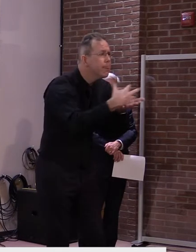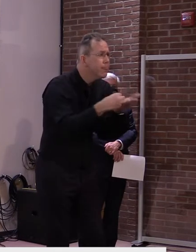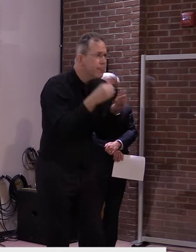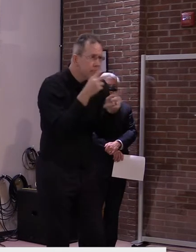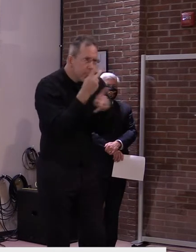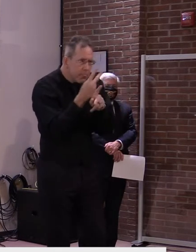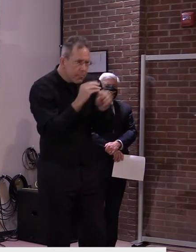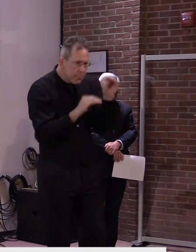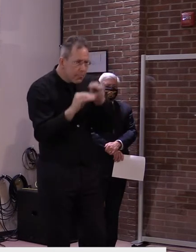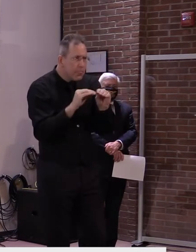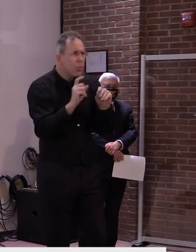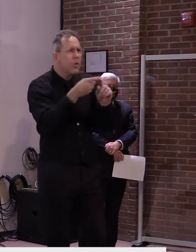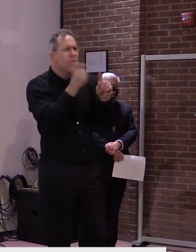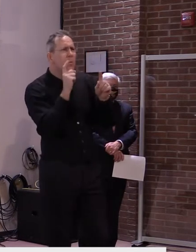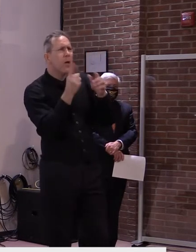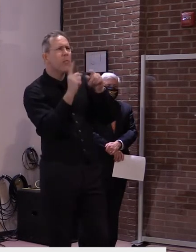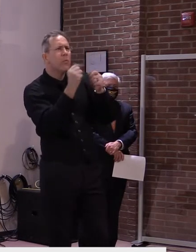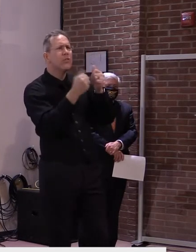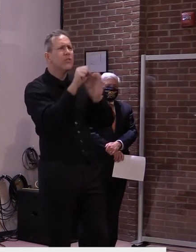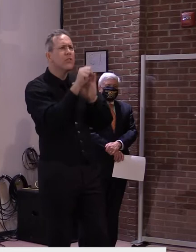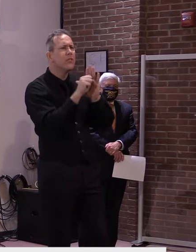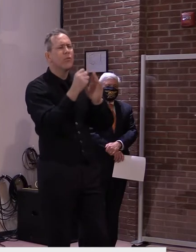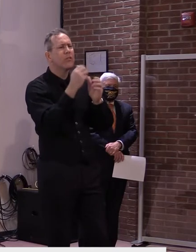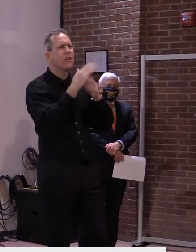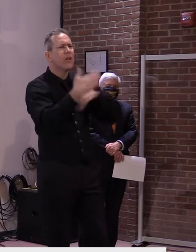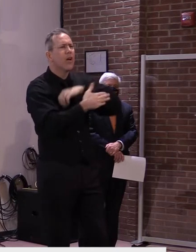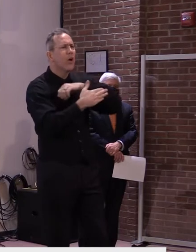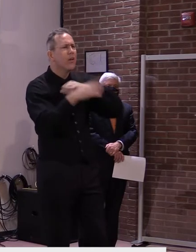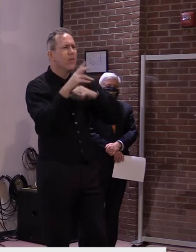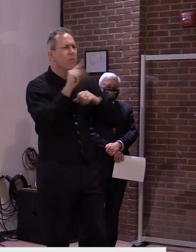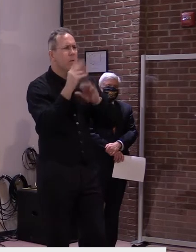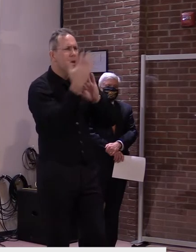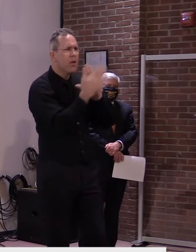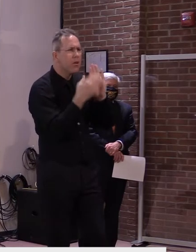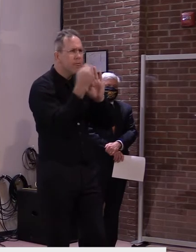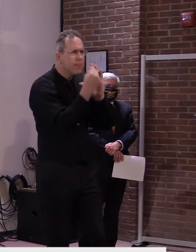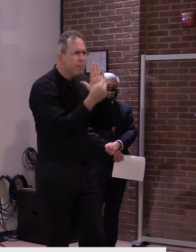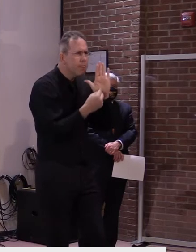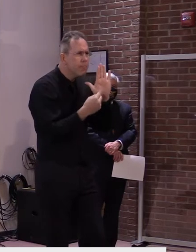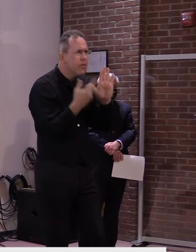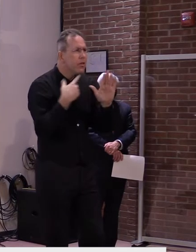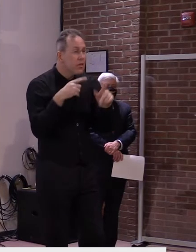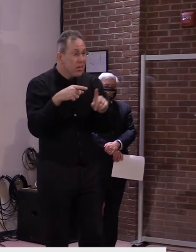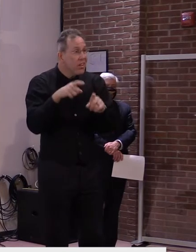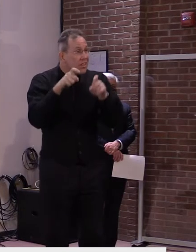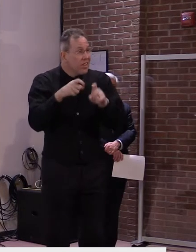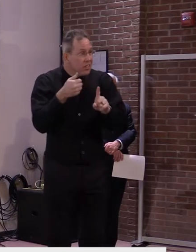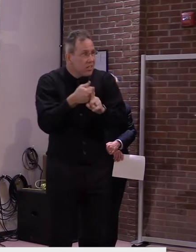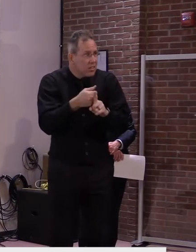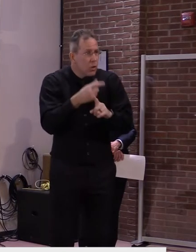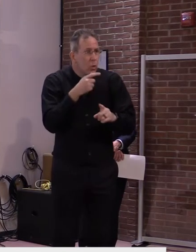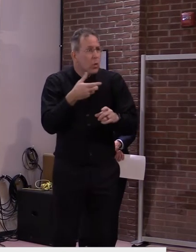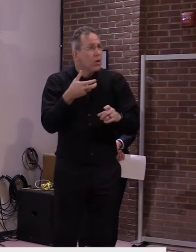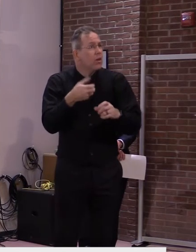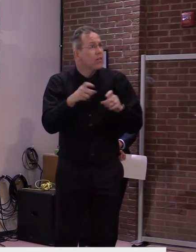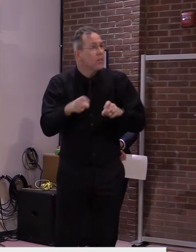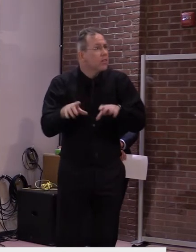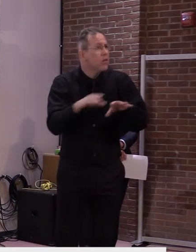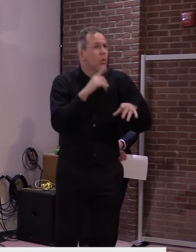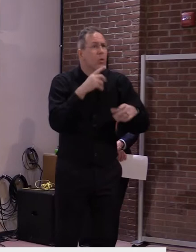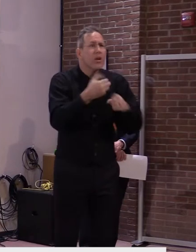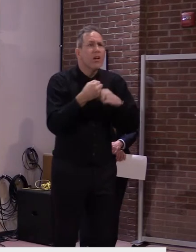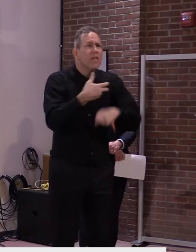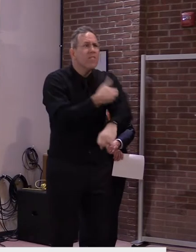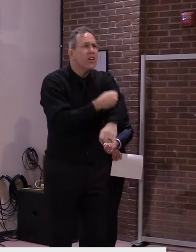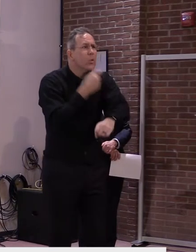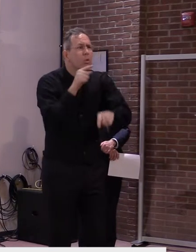not use the surveillance testing data in our decision-making around vaccine prioritization. The prioritization of vaccination is largely driven by